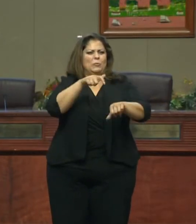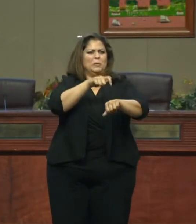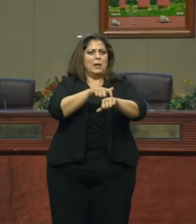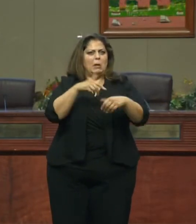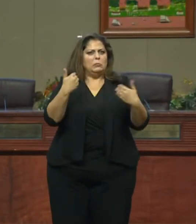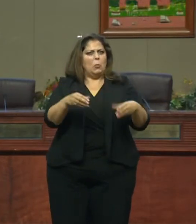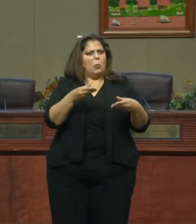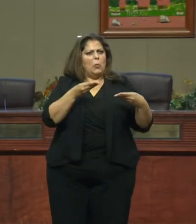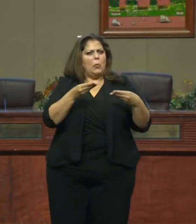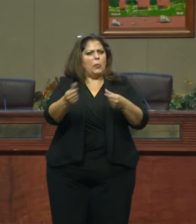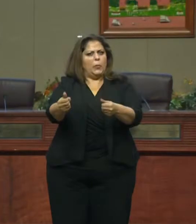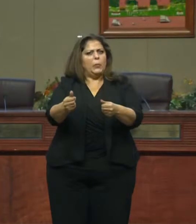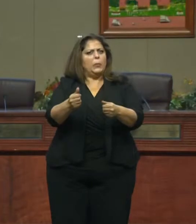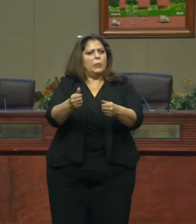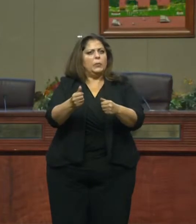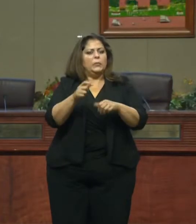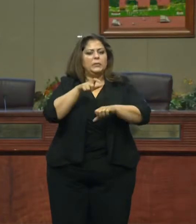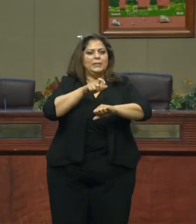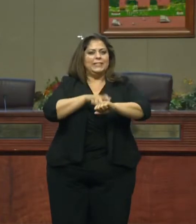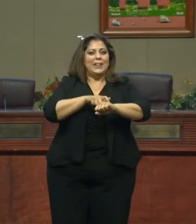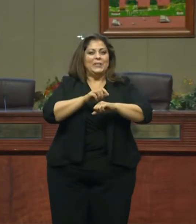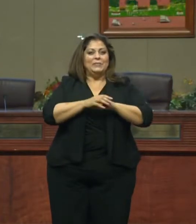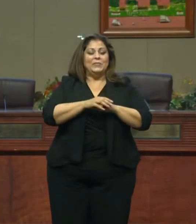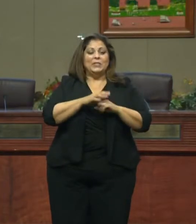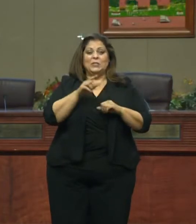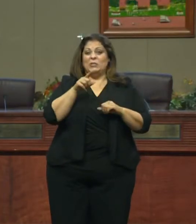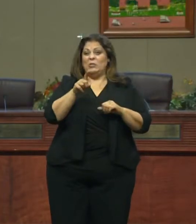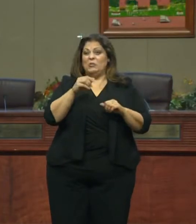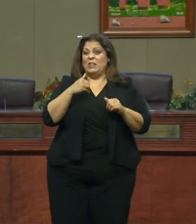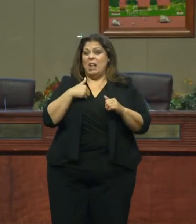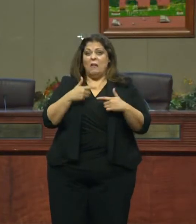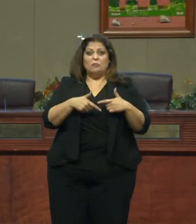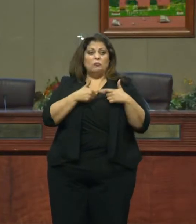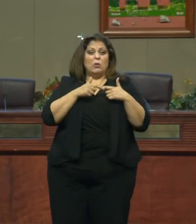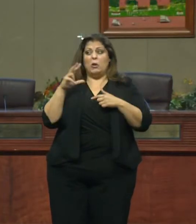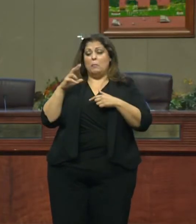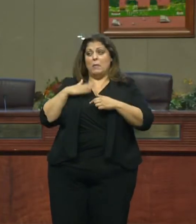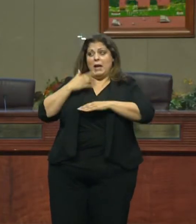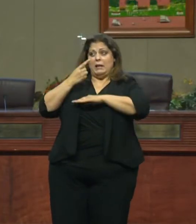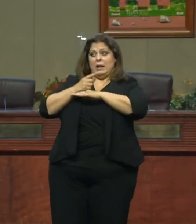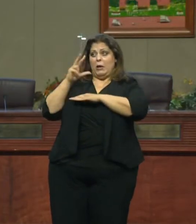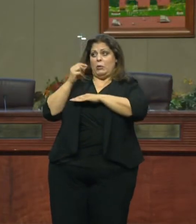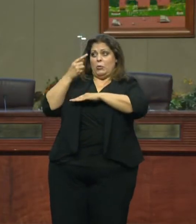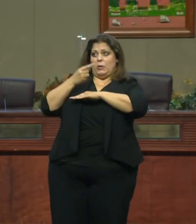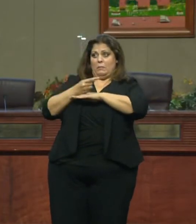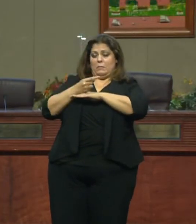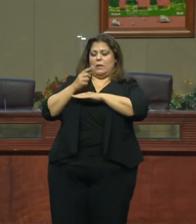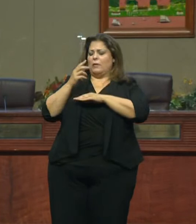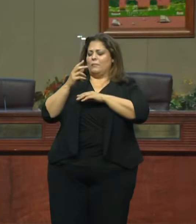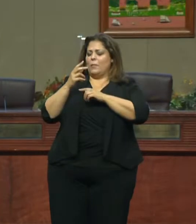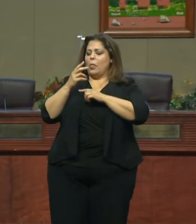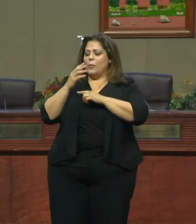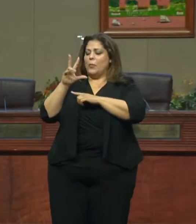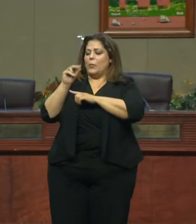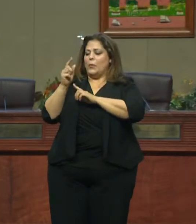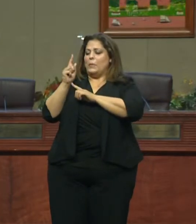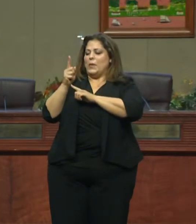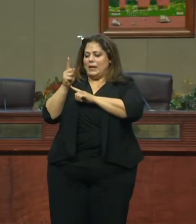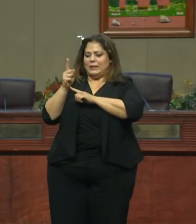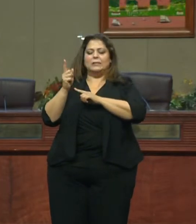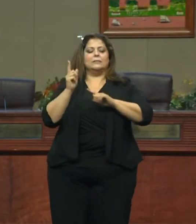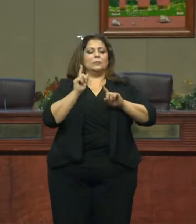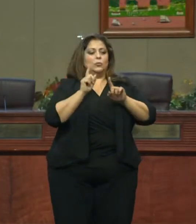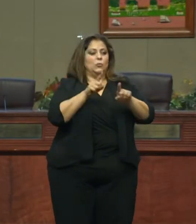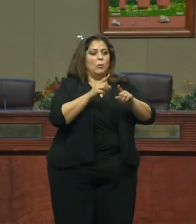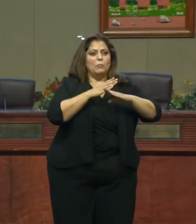administered. So knowing that you can take 30 minutes out of your day to protect yourself and protect your family, I think that's a